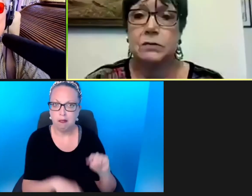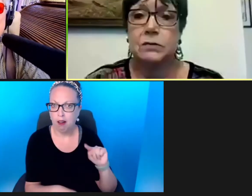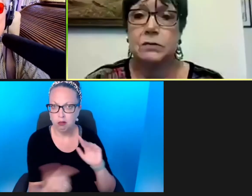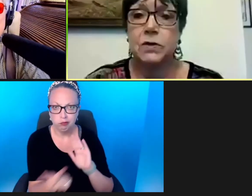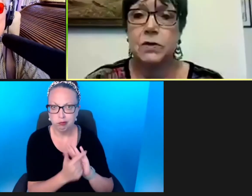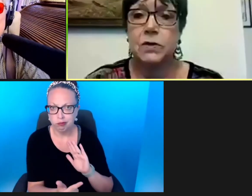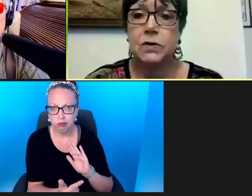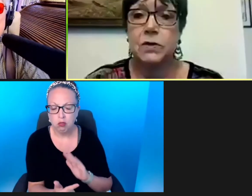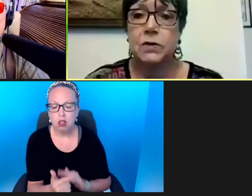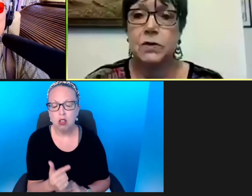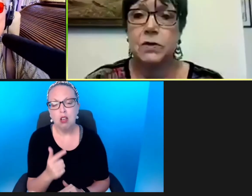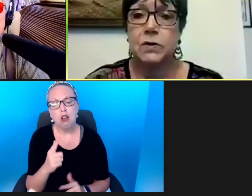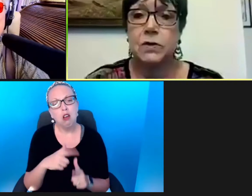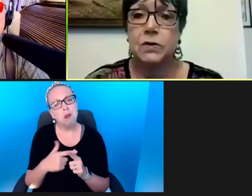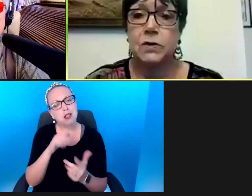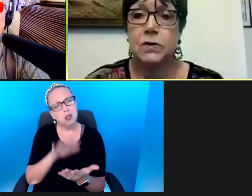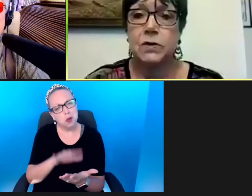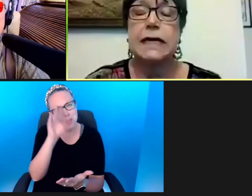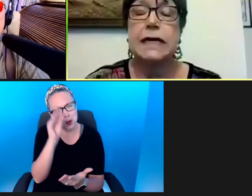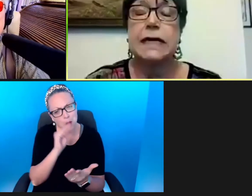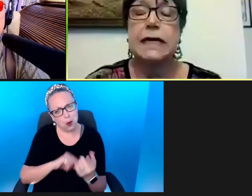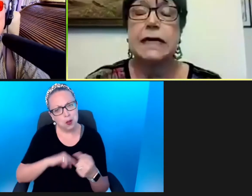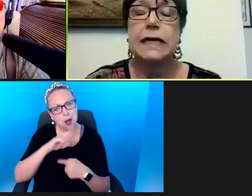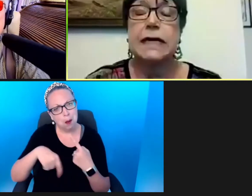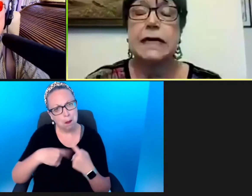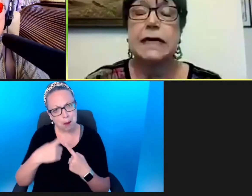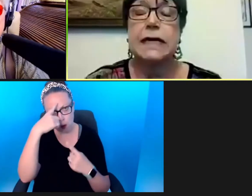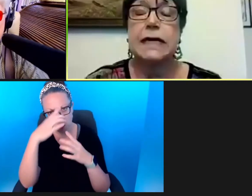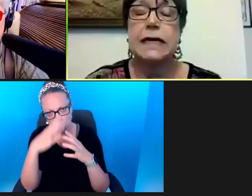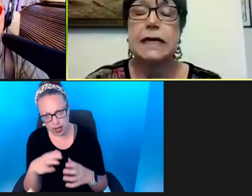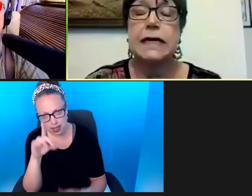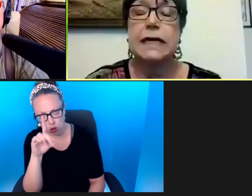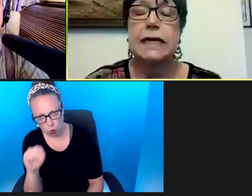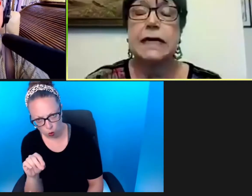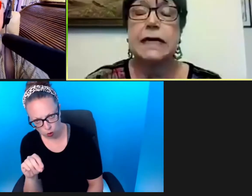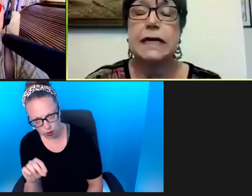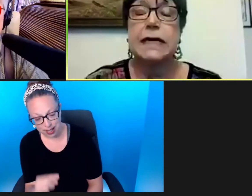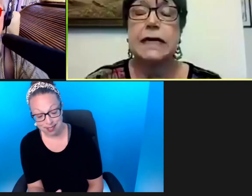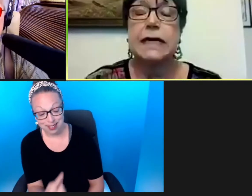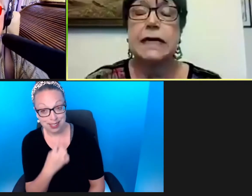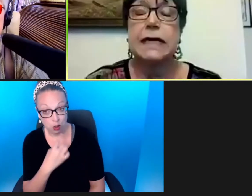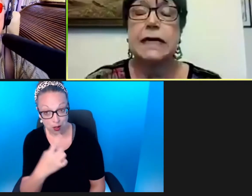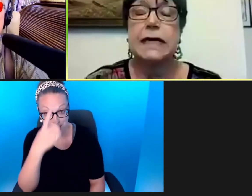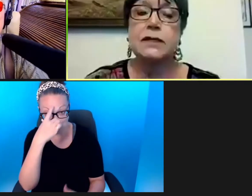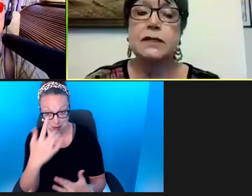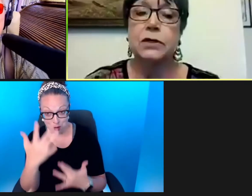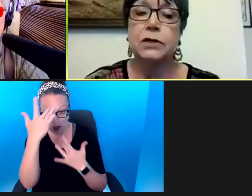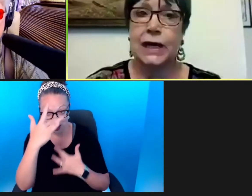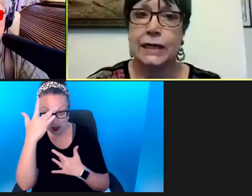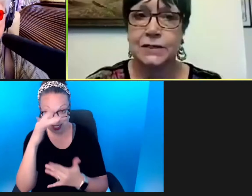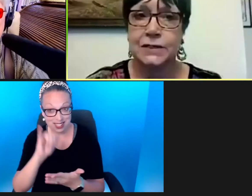more and more about brain disorders and the fact that serious mental illness is a brain